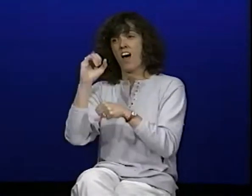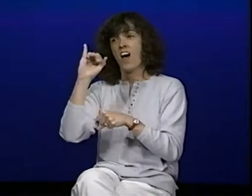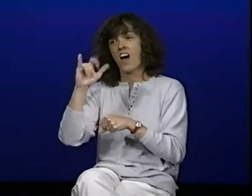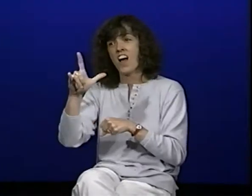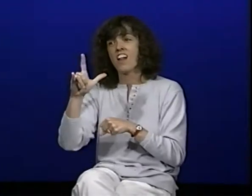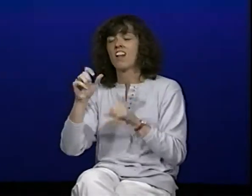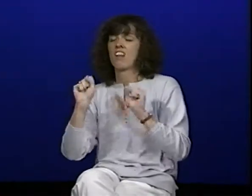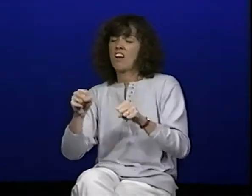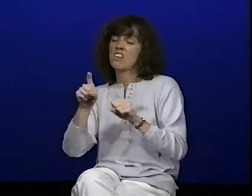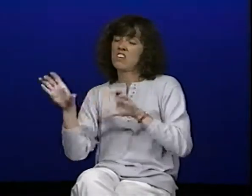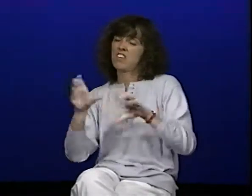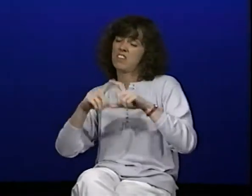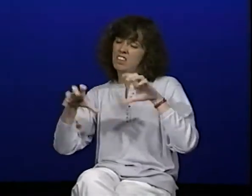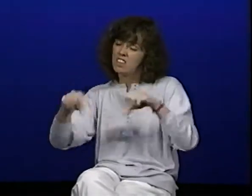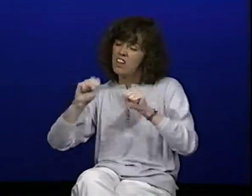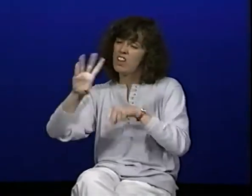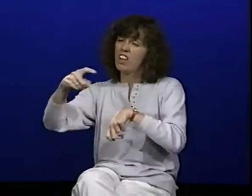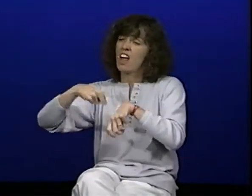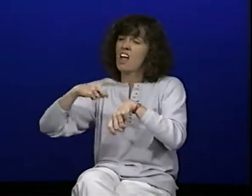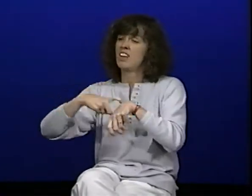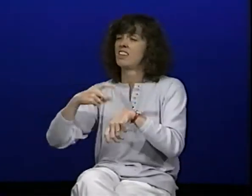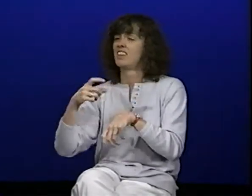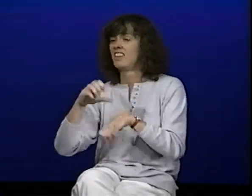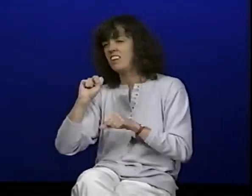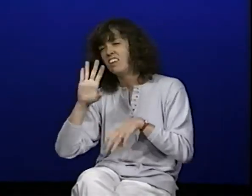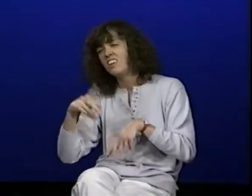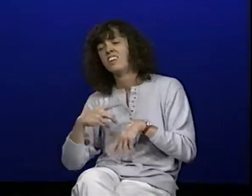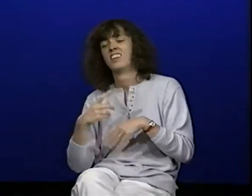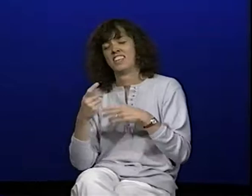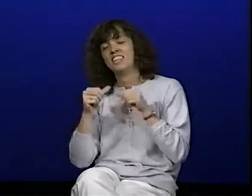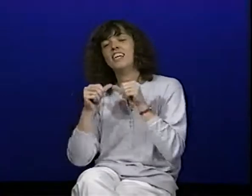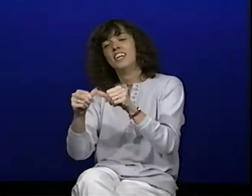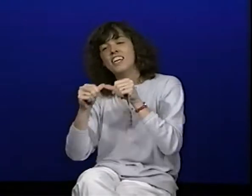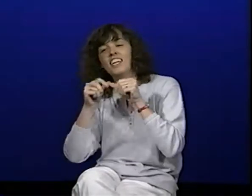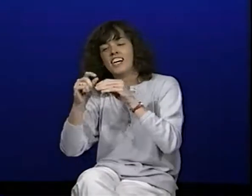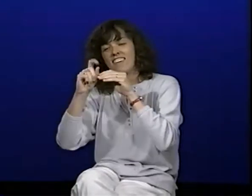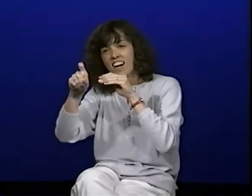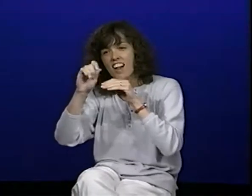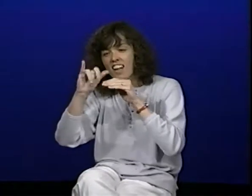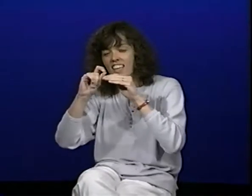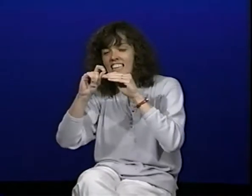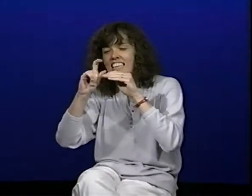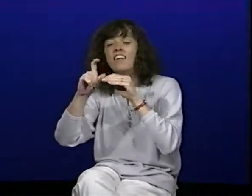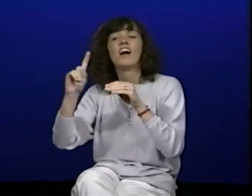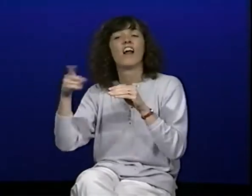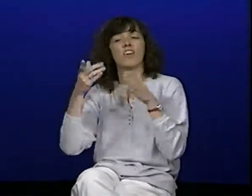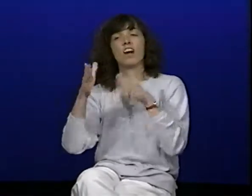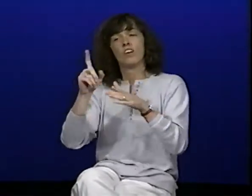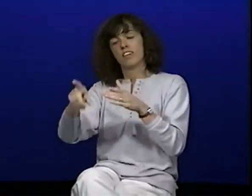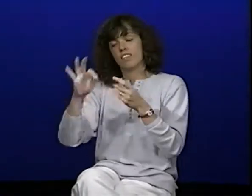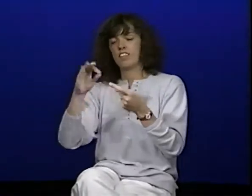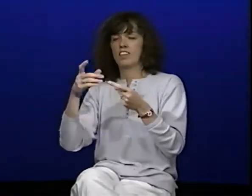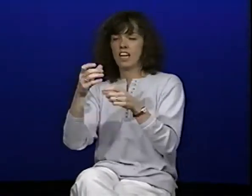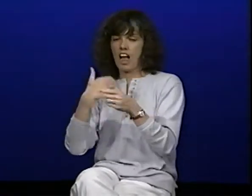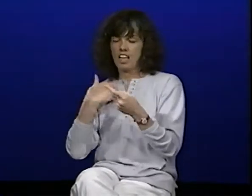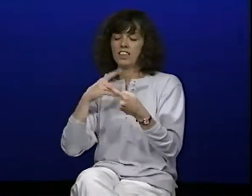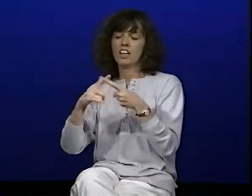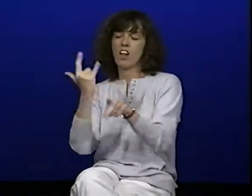you could make it at home. It really is very time-consuming, and the oil increases itself in very,